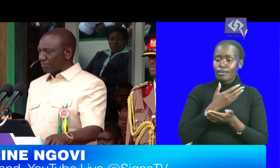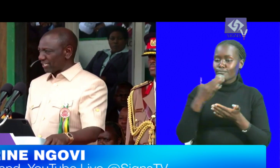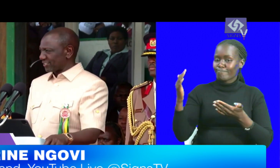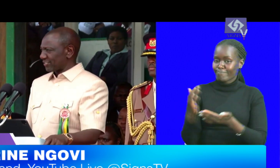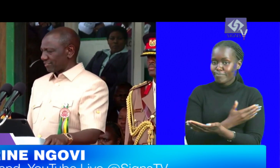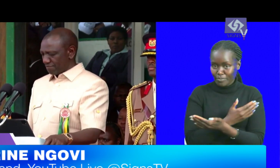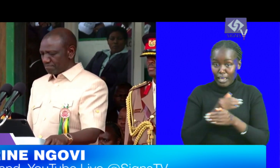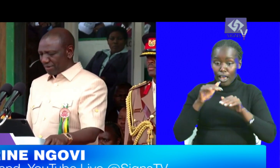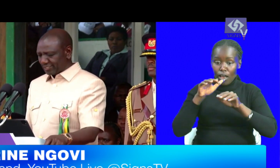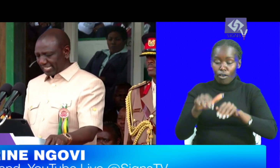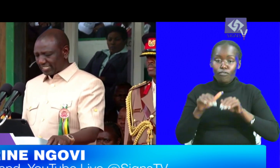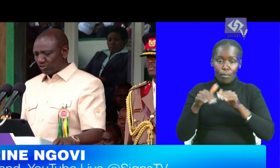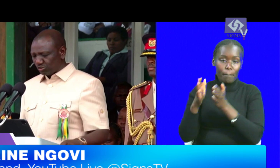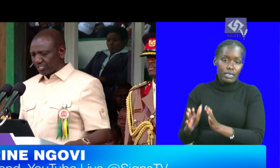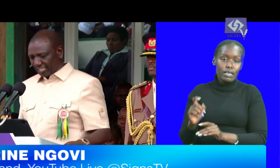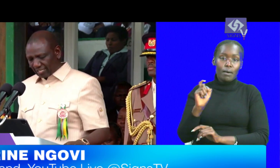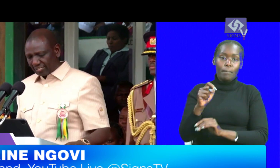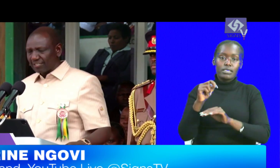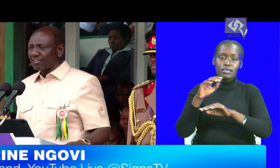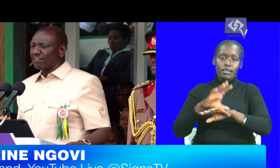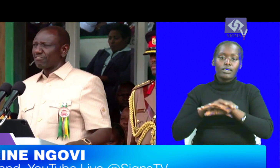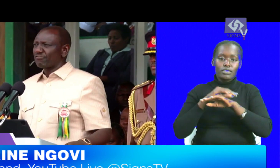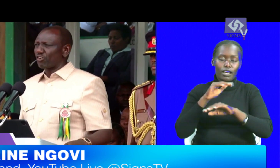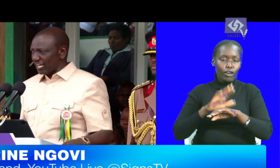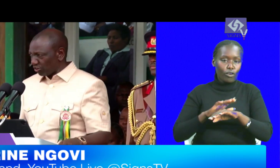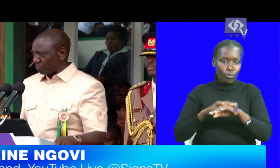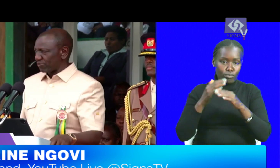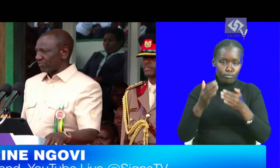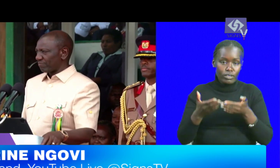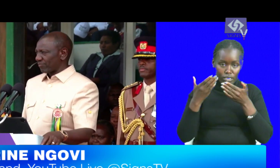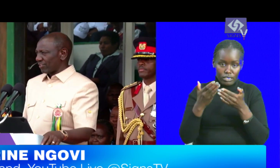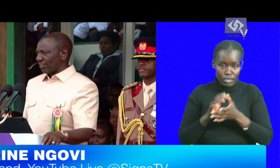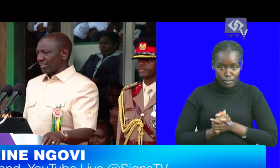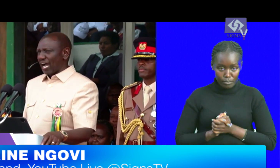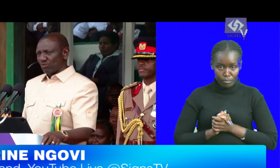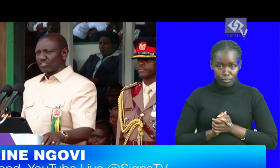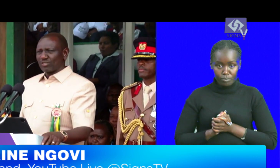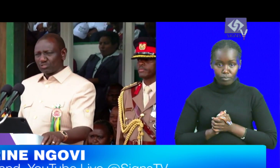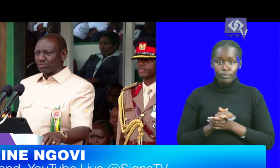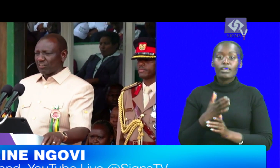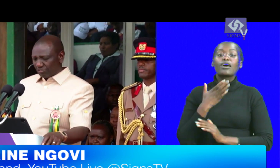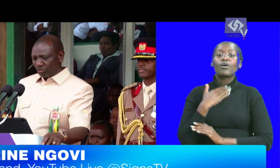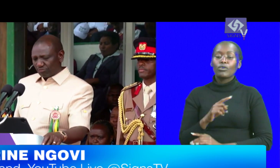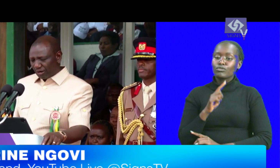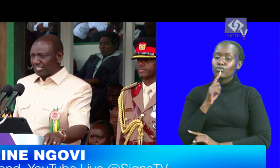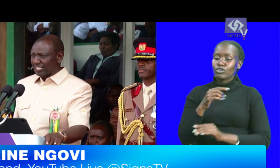Farmers must get a good return for their crop. I want to assure all farmers, let